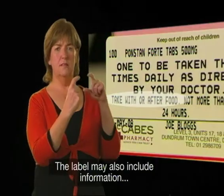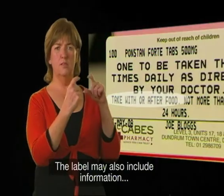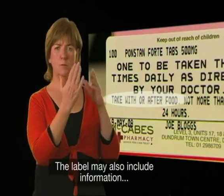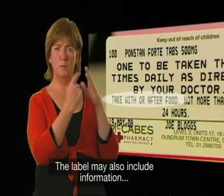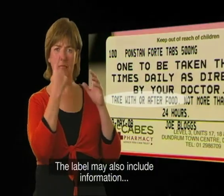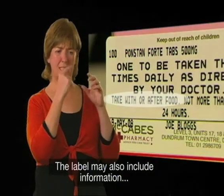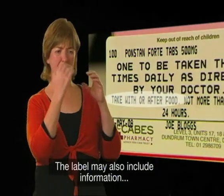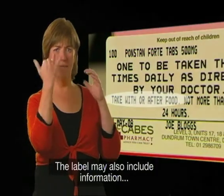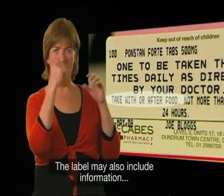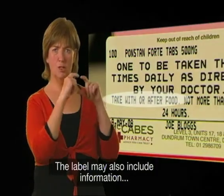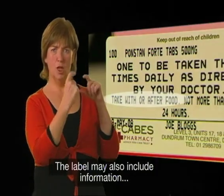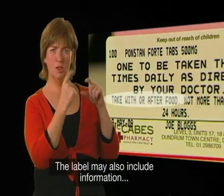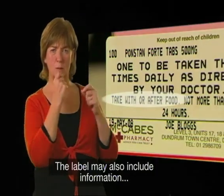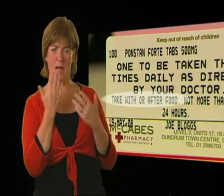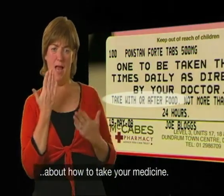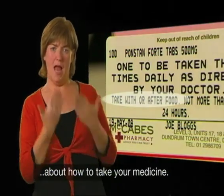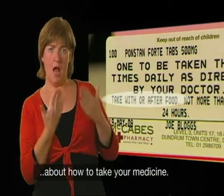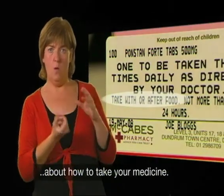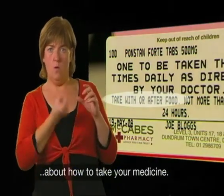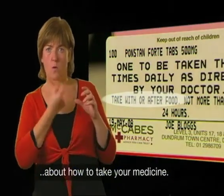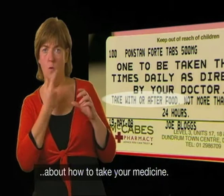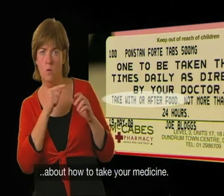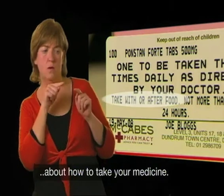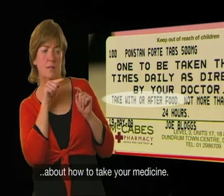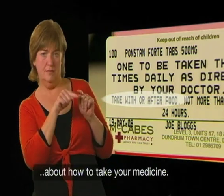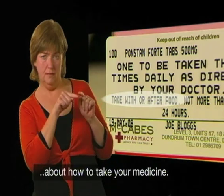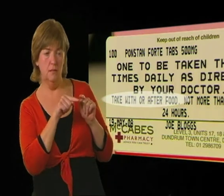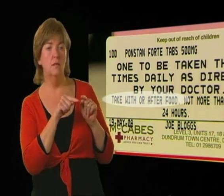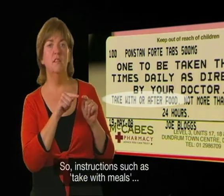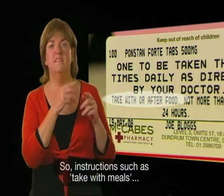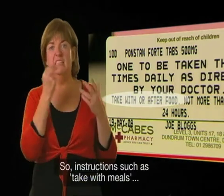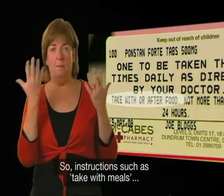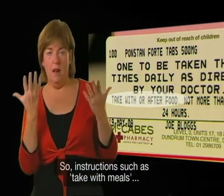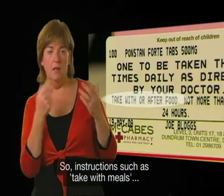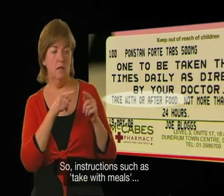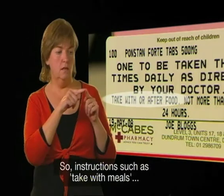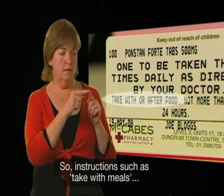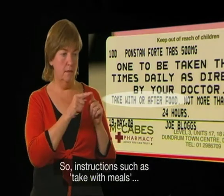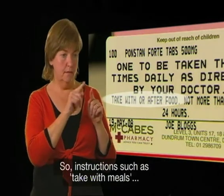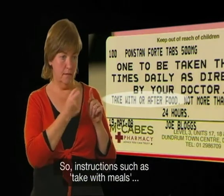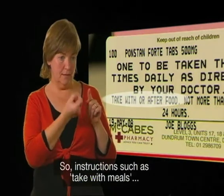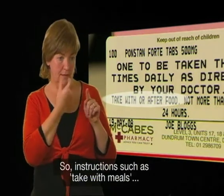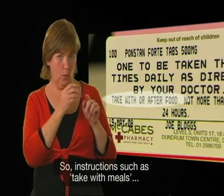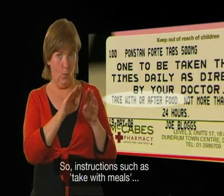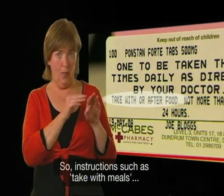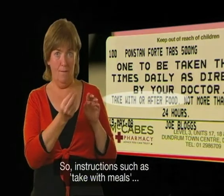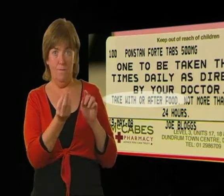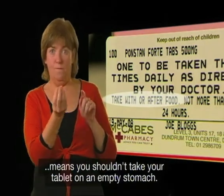The label may also include information about how to take your medicine. So, instructions such as take with meals means